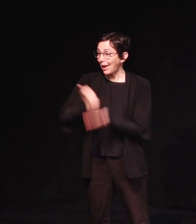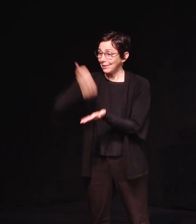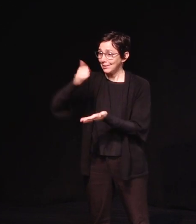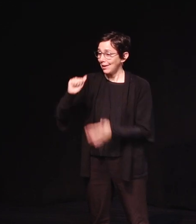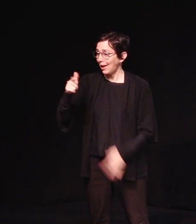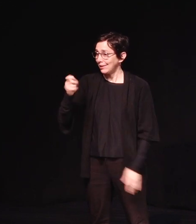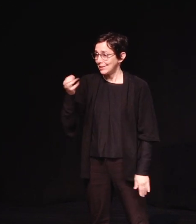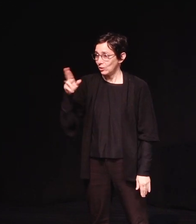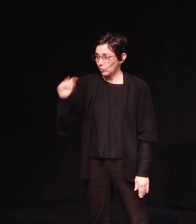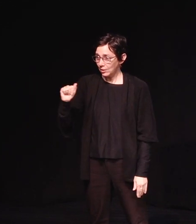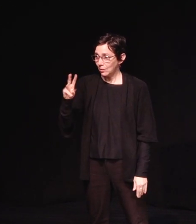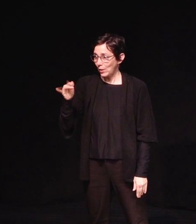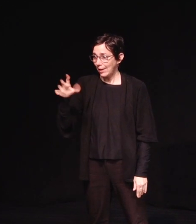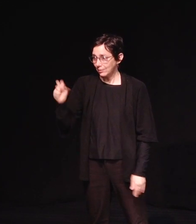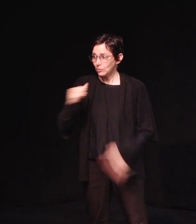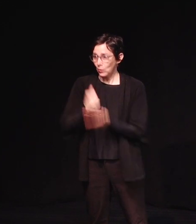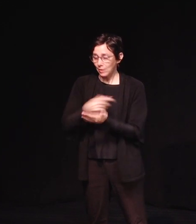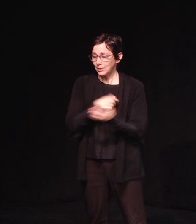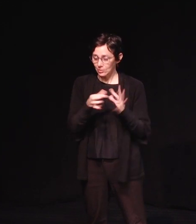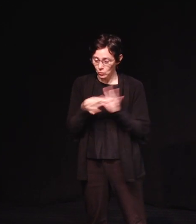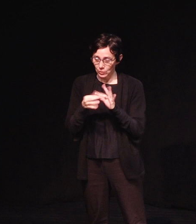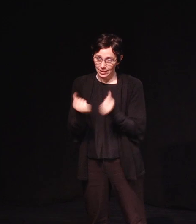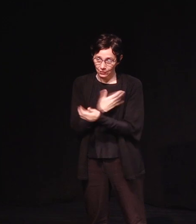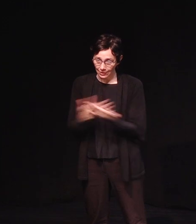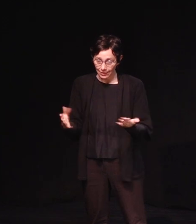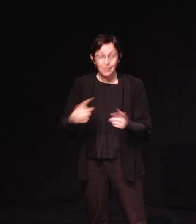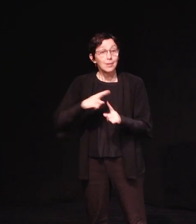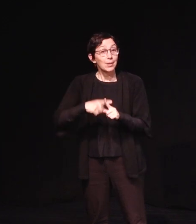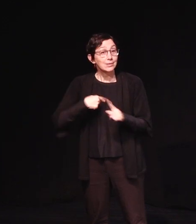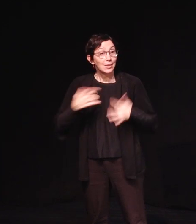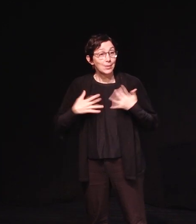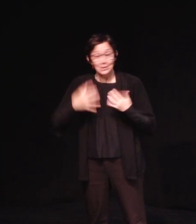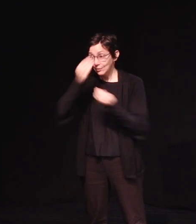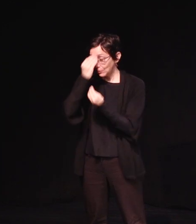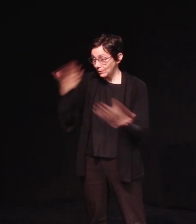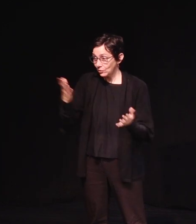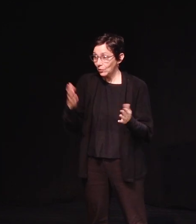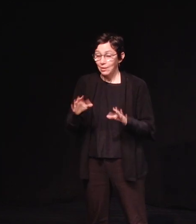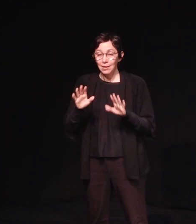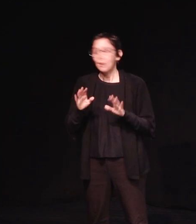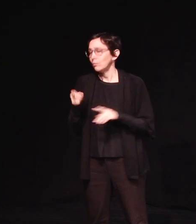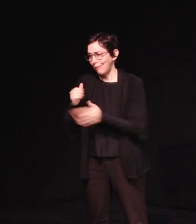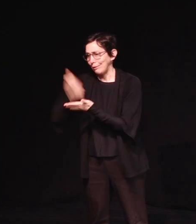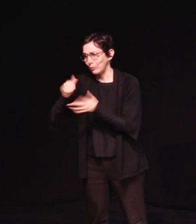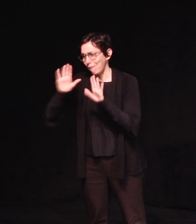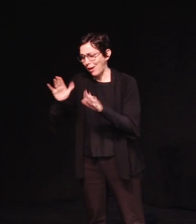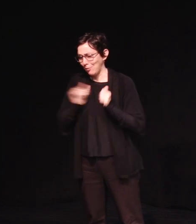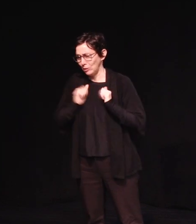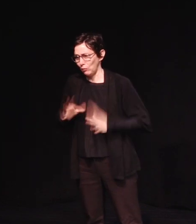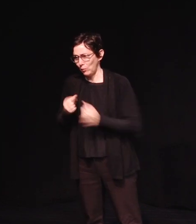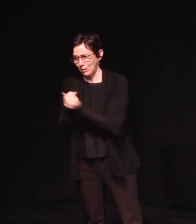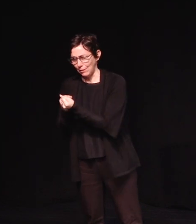helped us get that all together. I'm also excited to share, fabulous performer and advocate, I'm excited to share